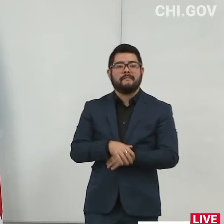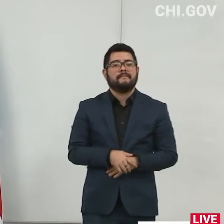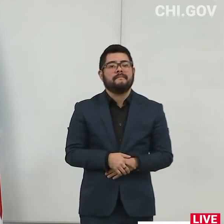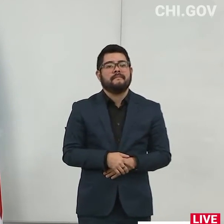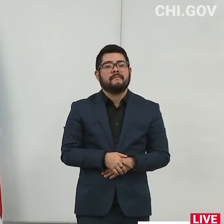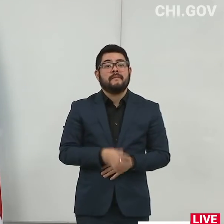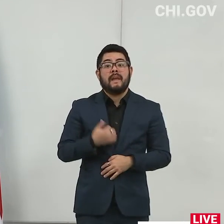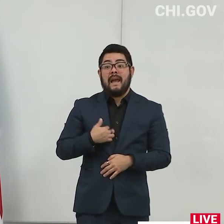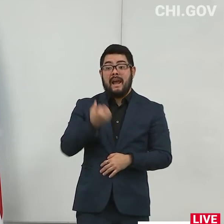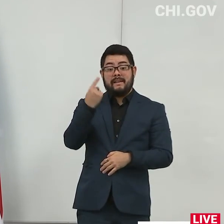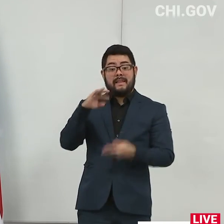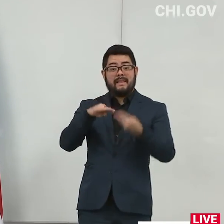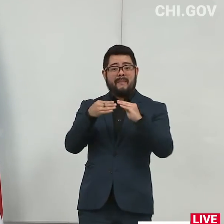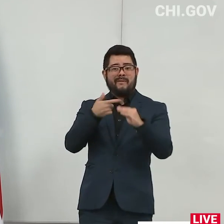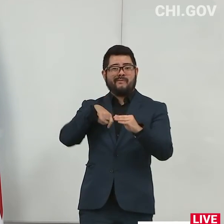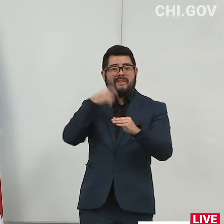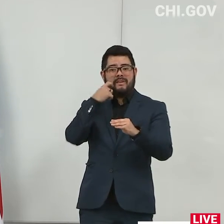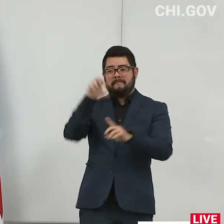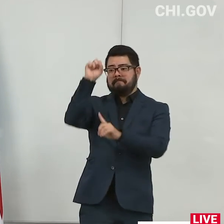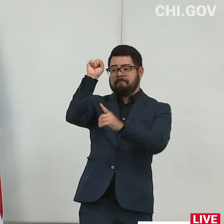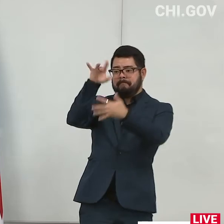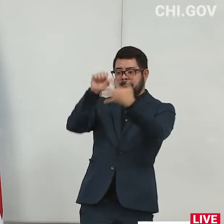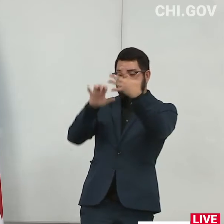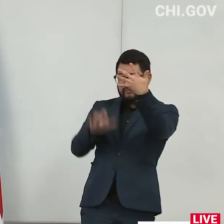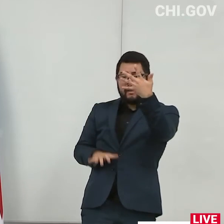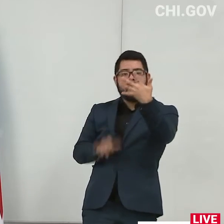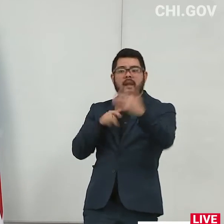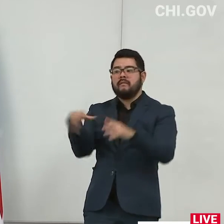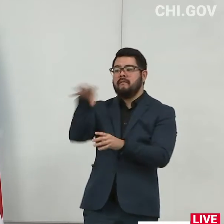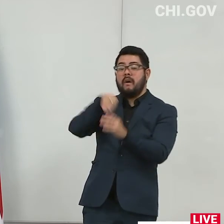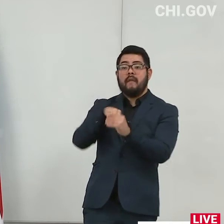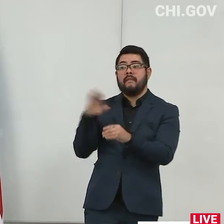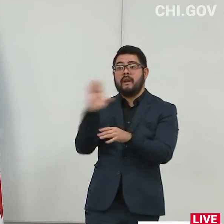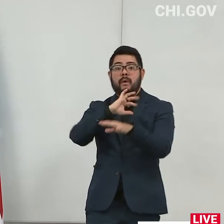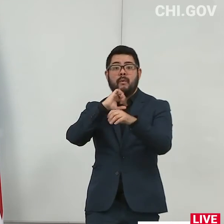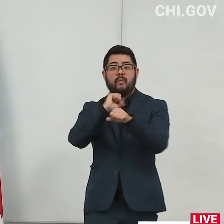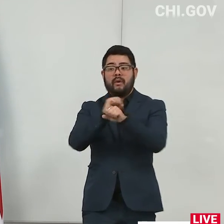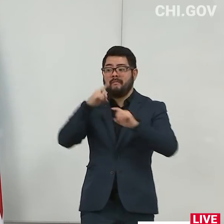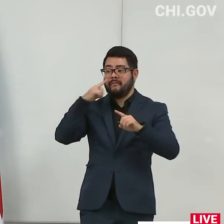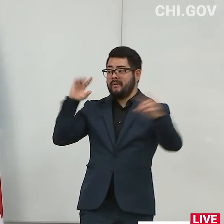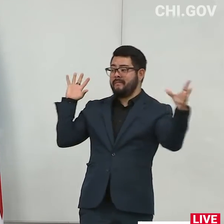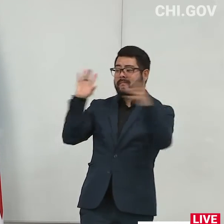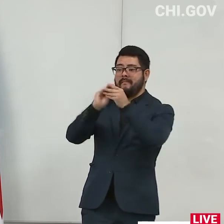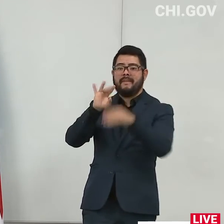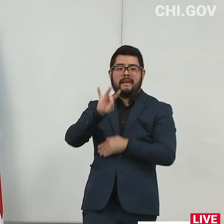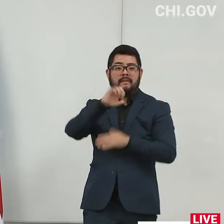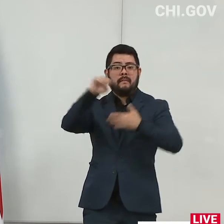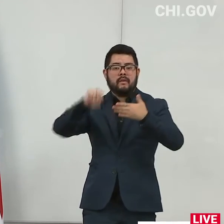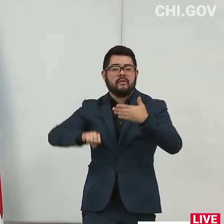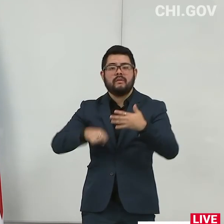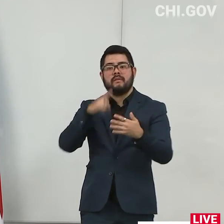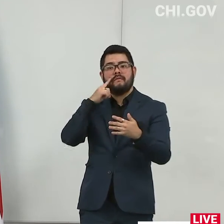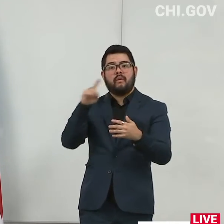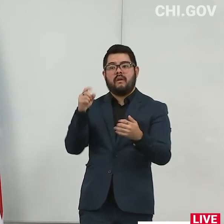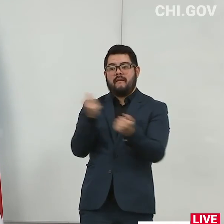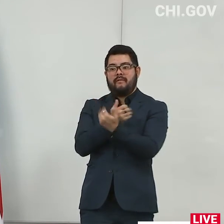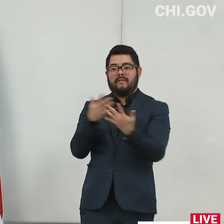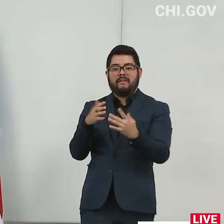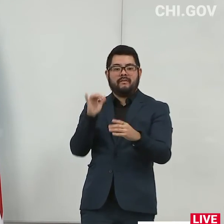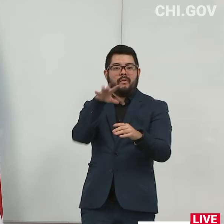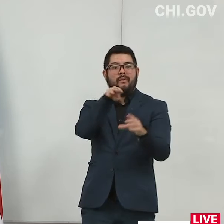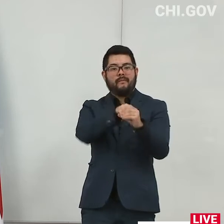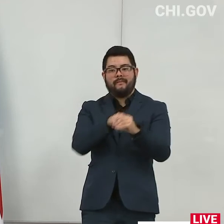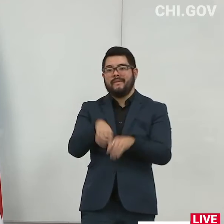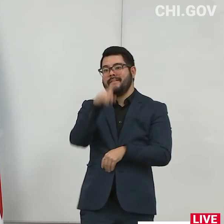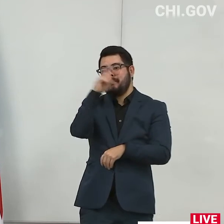that we released today do encompass all of that work throughout the 8 semesters, and then anybody that would have completed over the summer. So we can get you